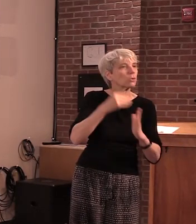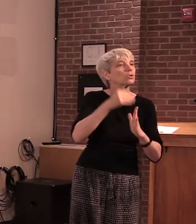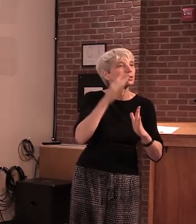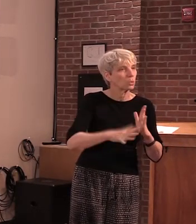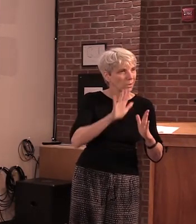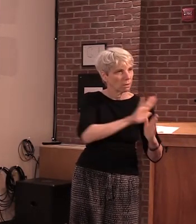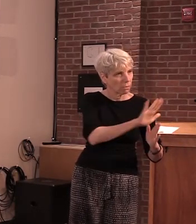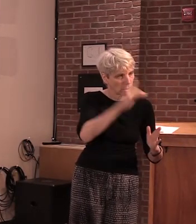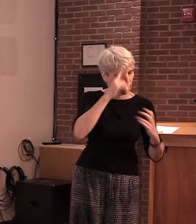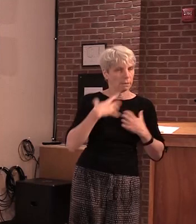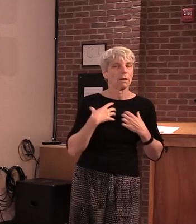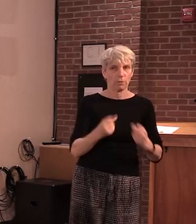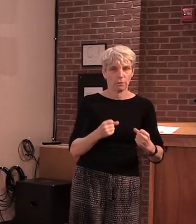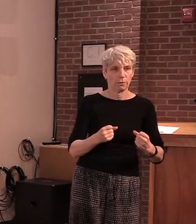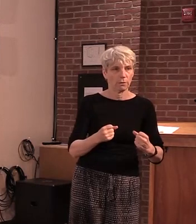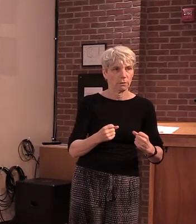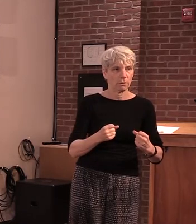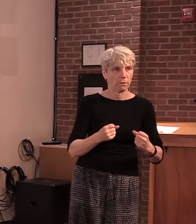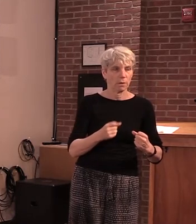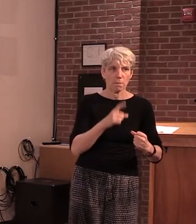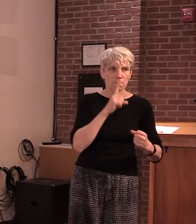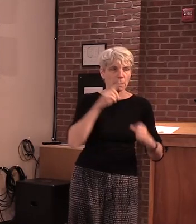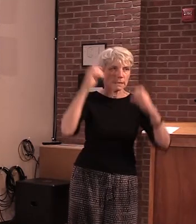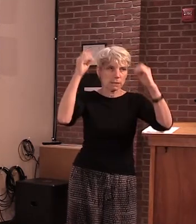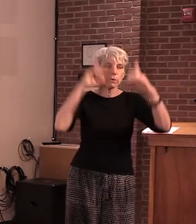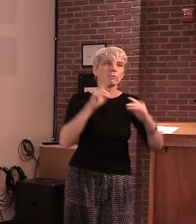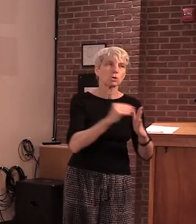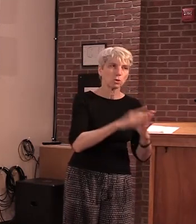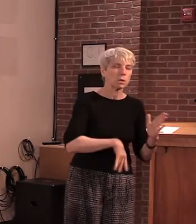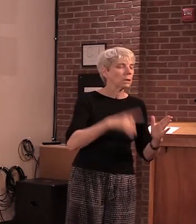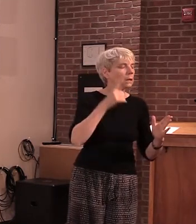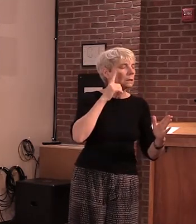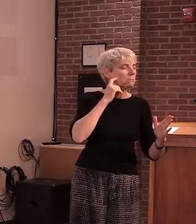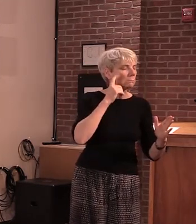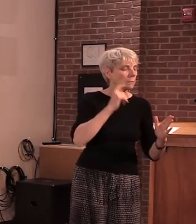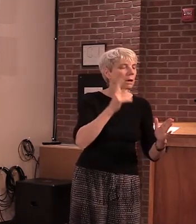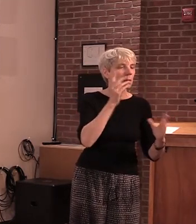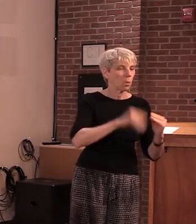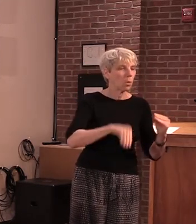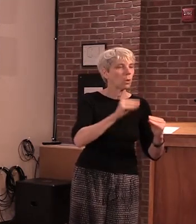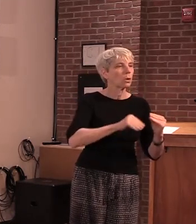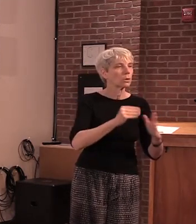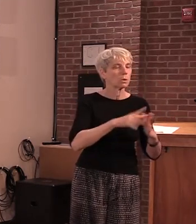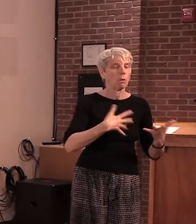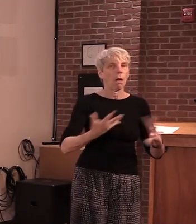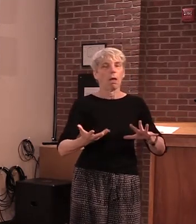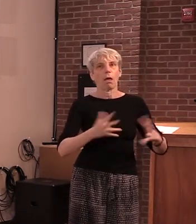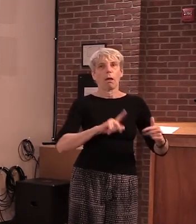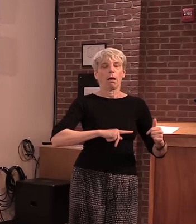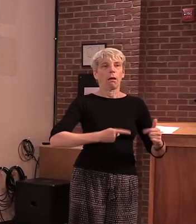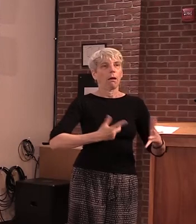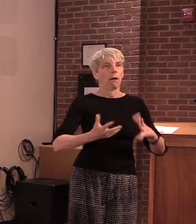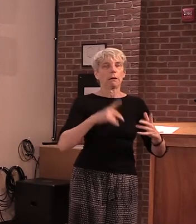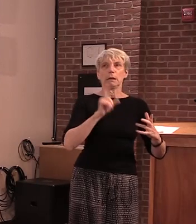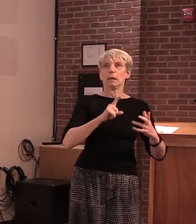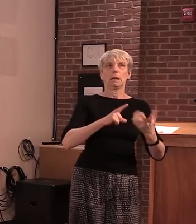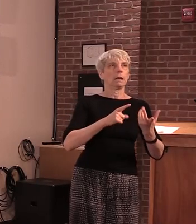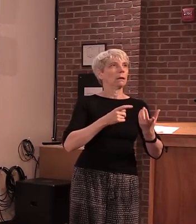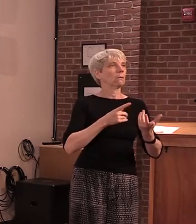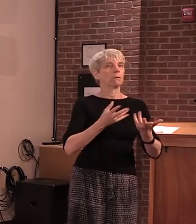mental health and so forth. We think that will be an emerging need, and we want to be having some funds at the state available